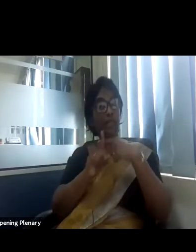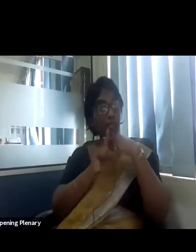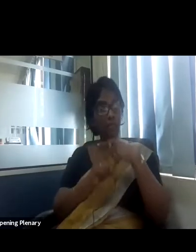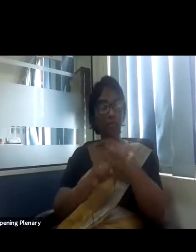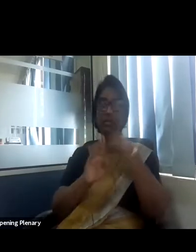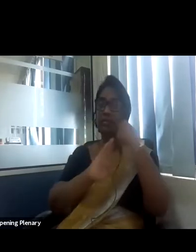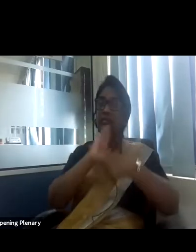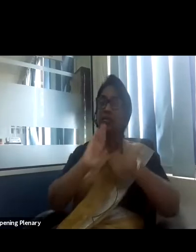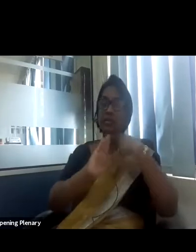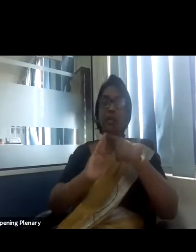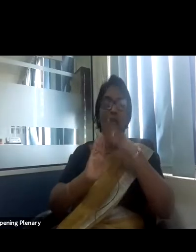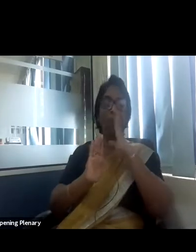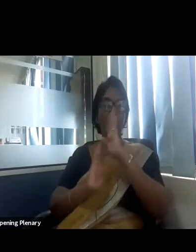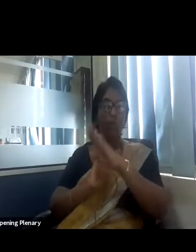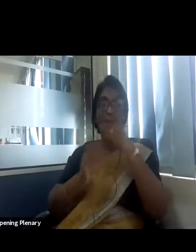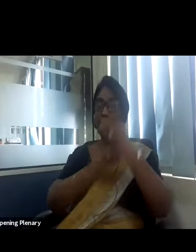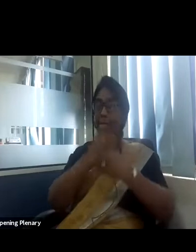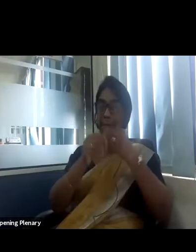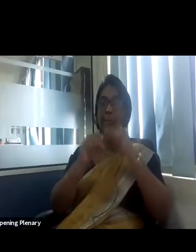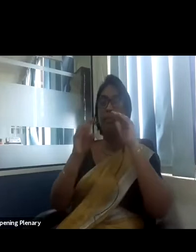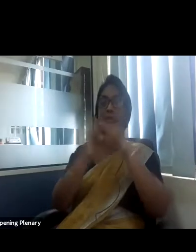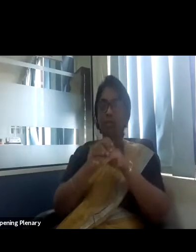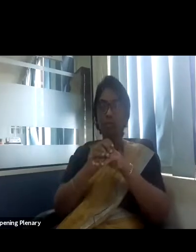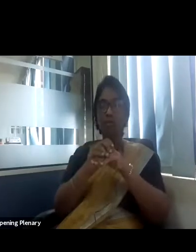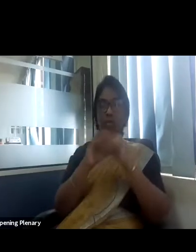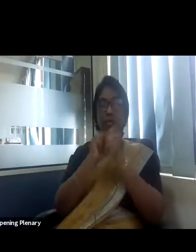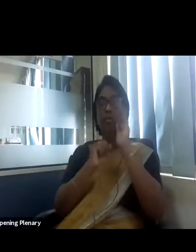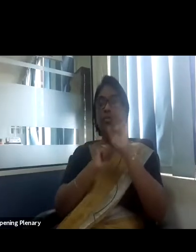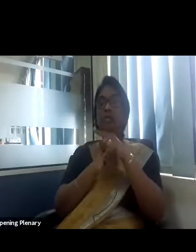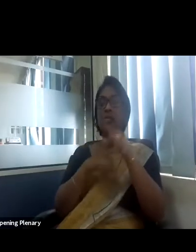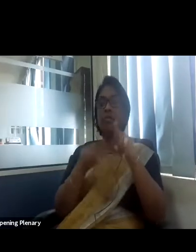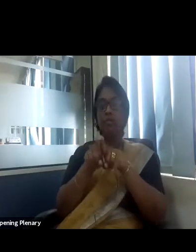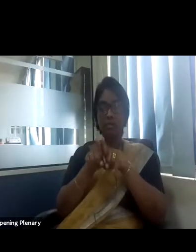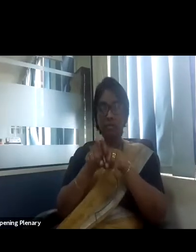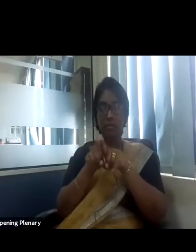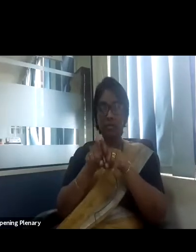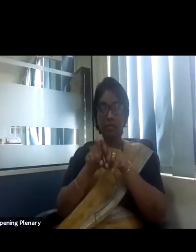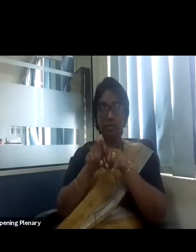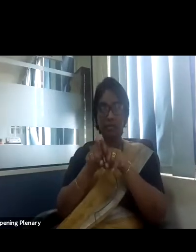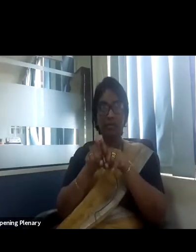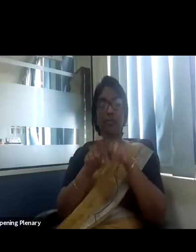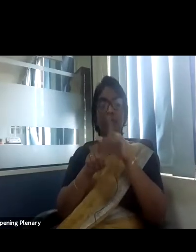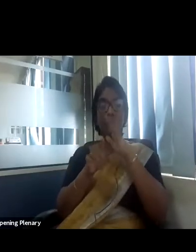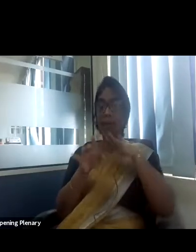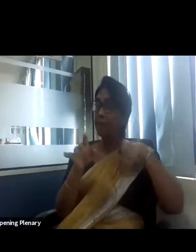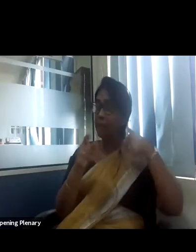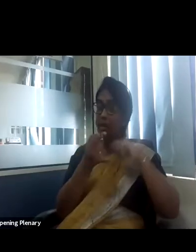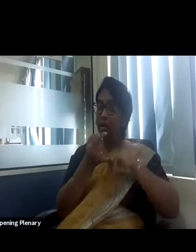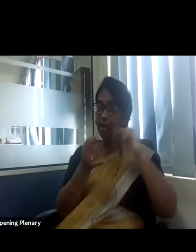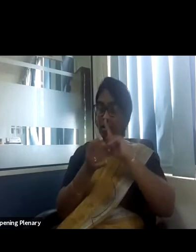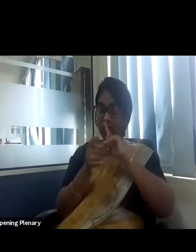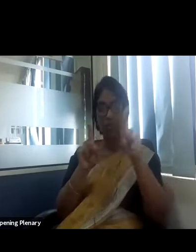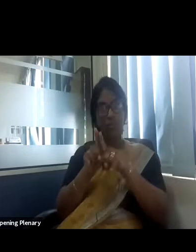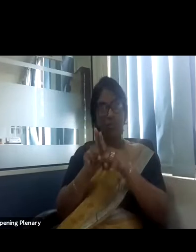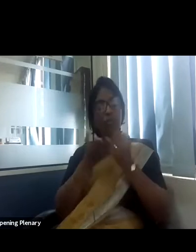to the sessions over the next 2 days. We are, as the Secretary General said, at an